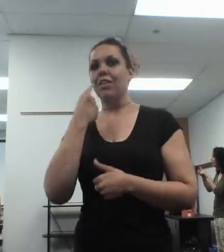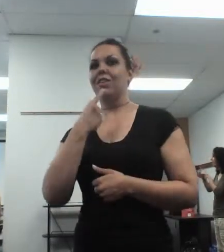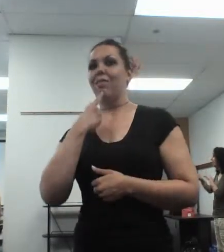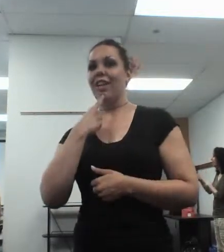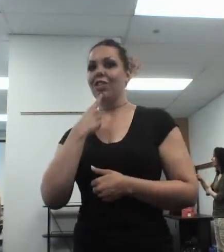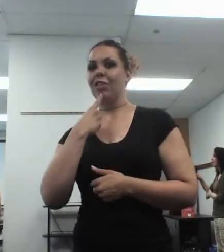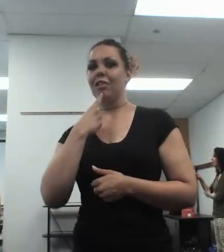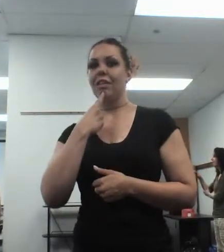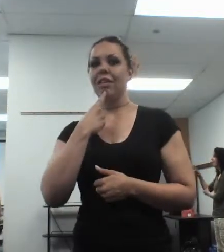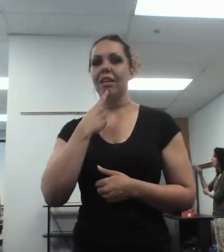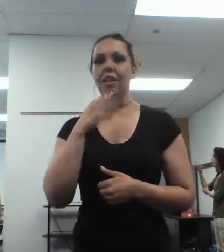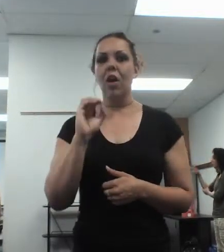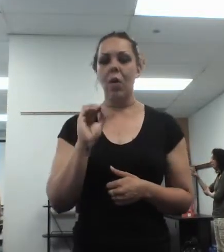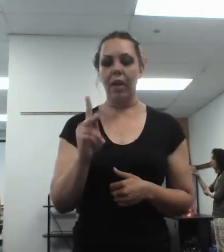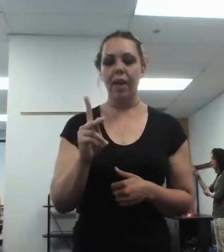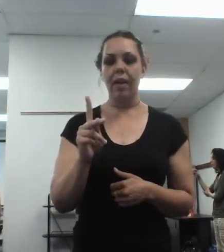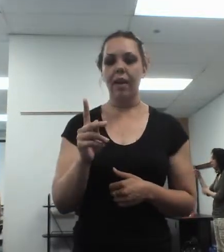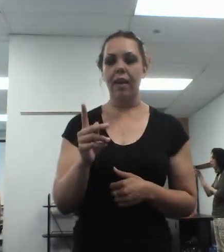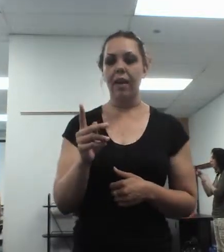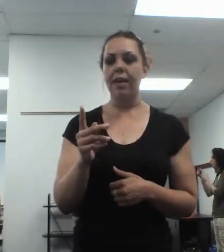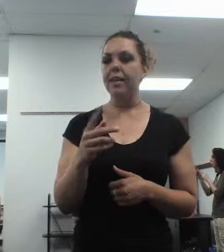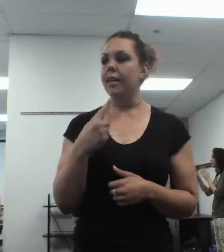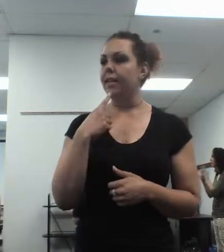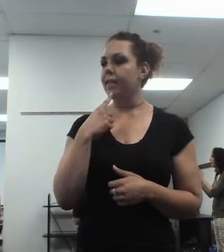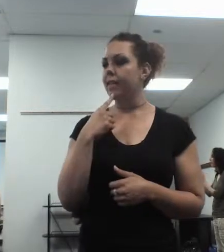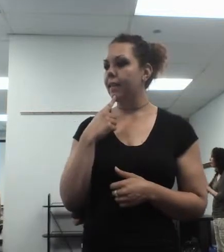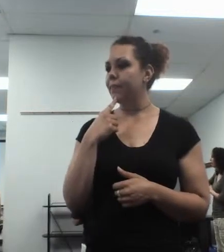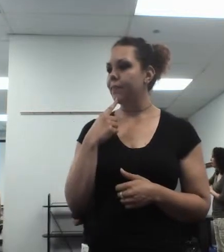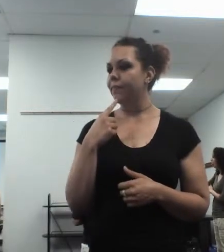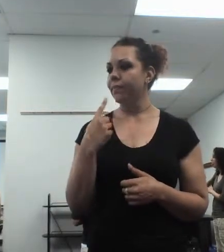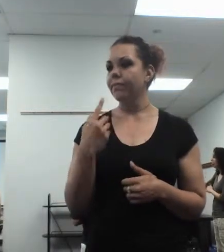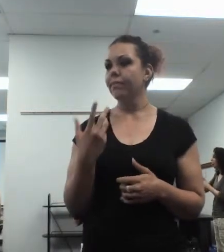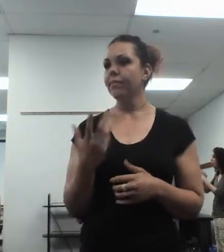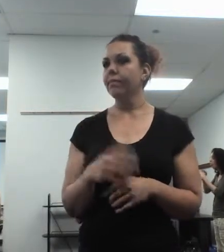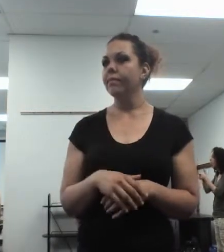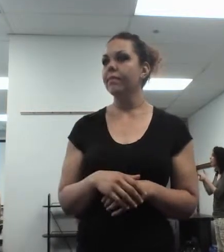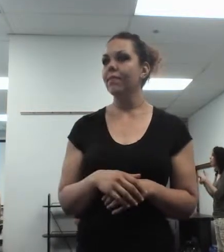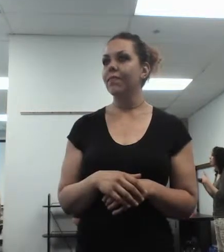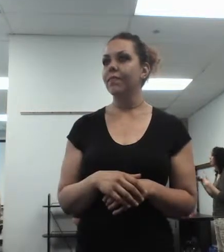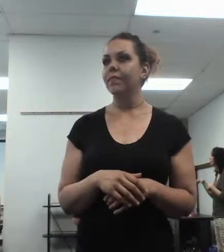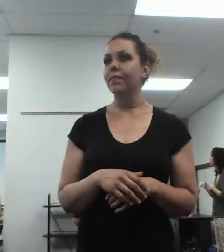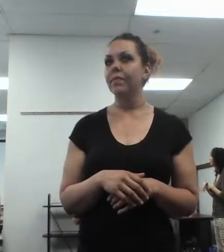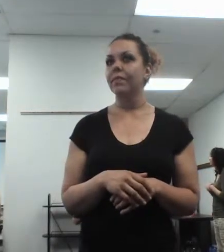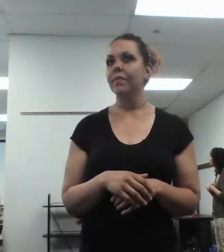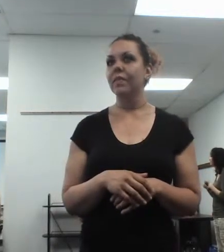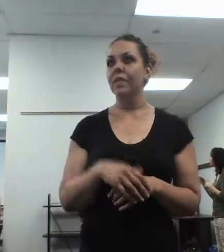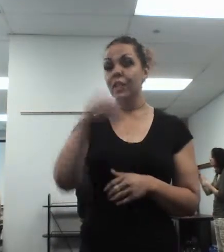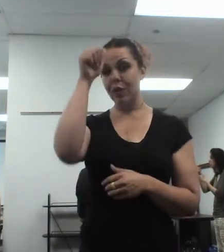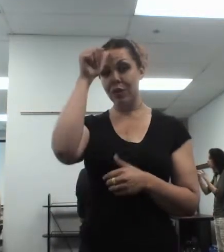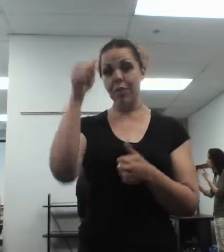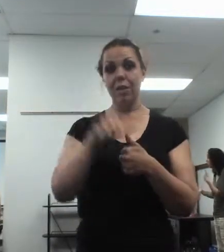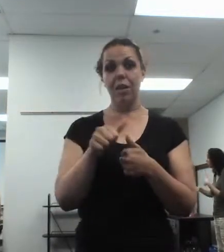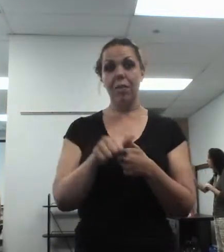say, can anybody remember one or two sentences from the urban planning video from this week?